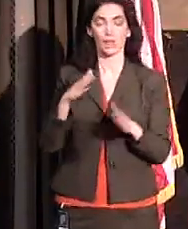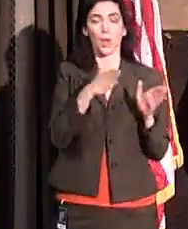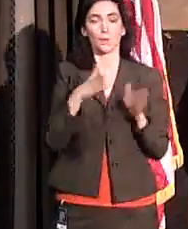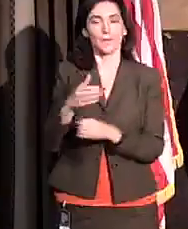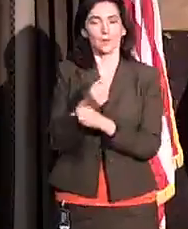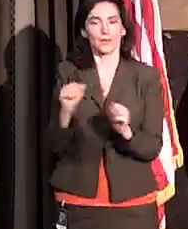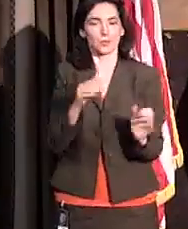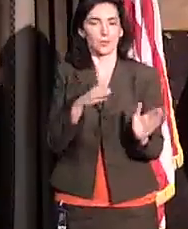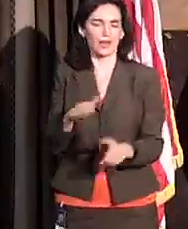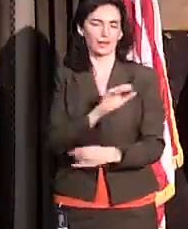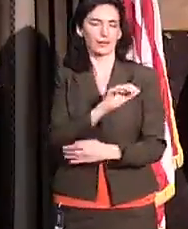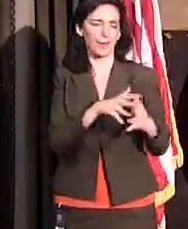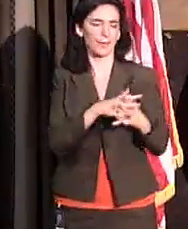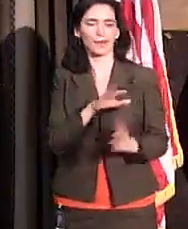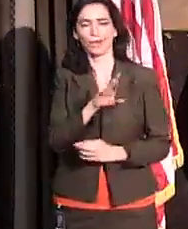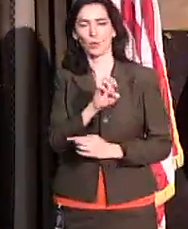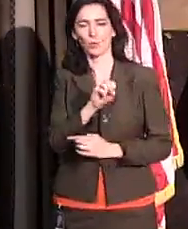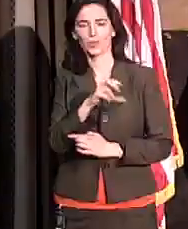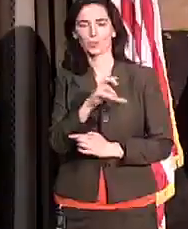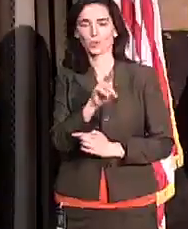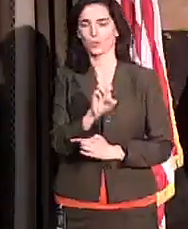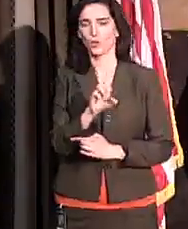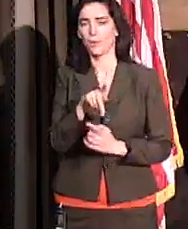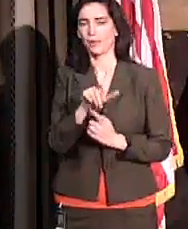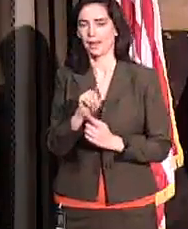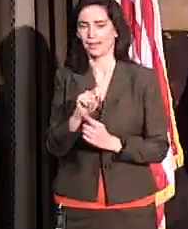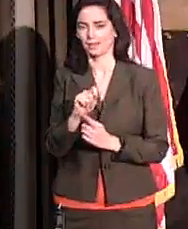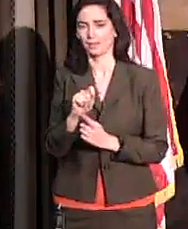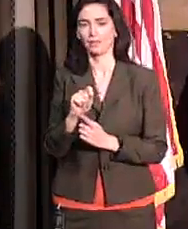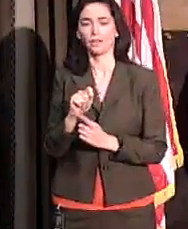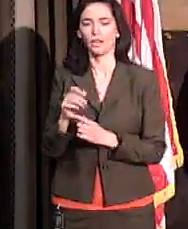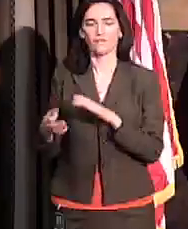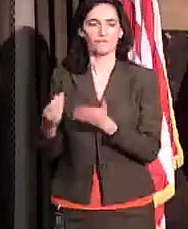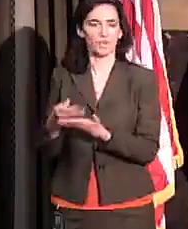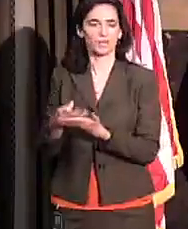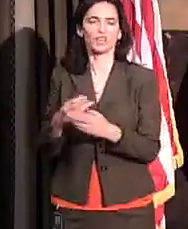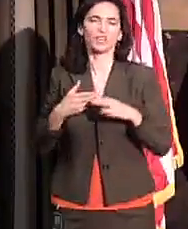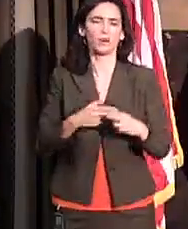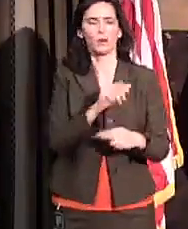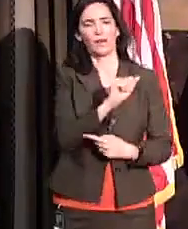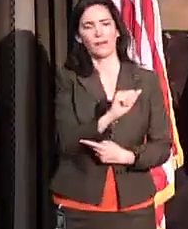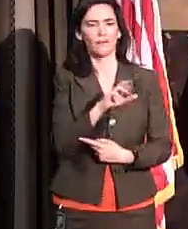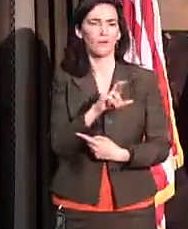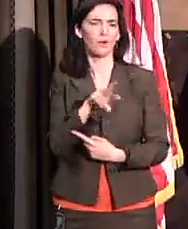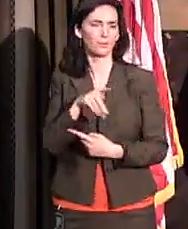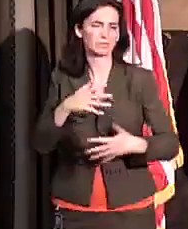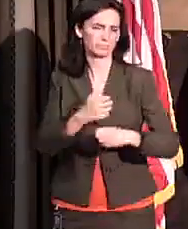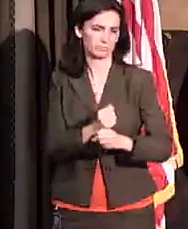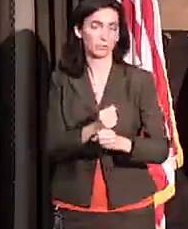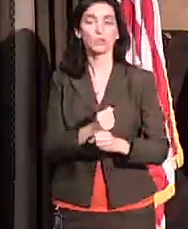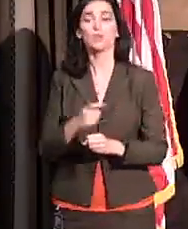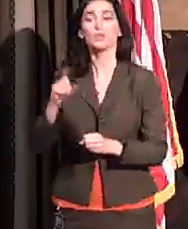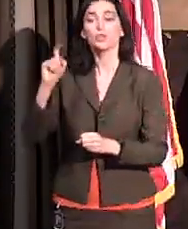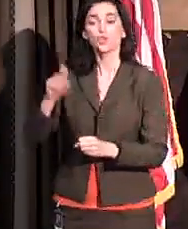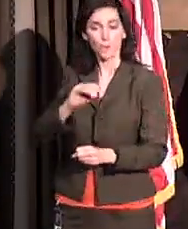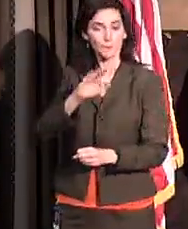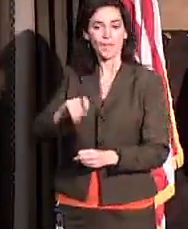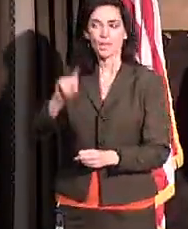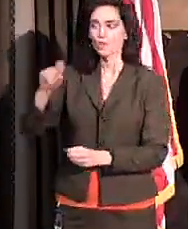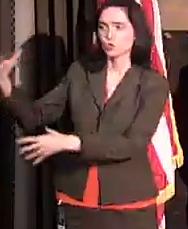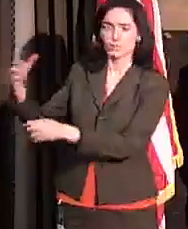may hear me refer to it as ARP, but that's what I'm talking about, that Louisiana should receive in May. We're expecting